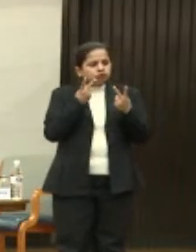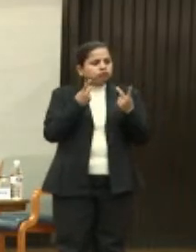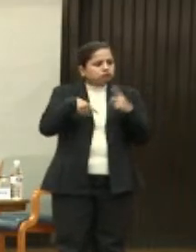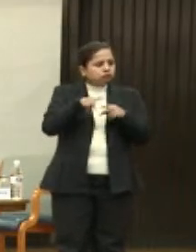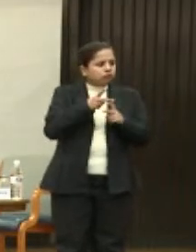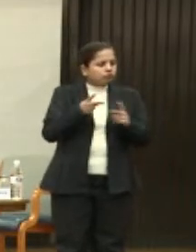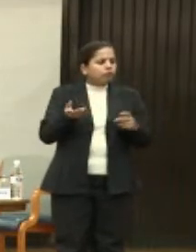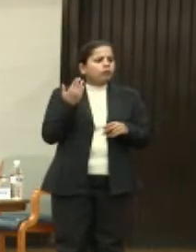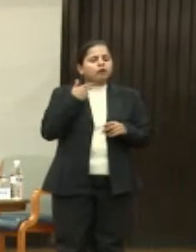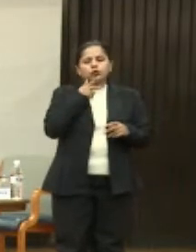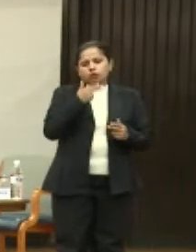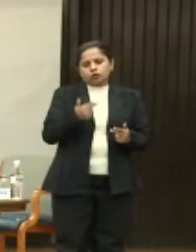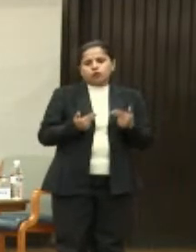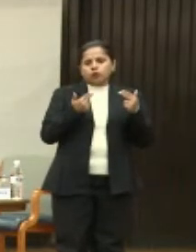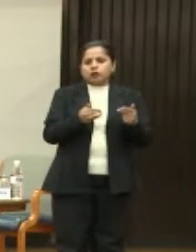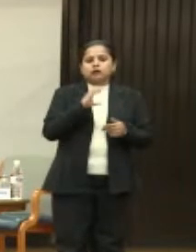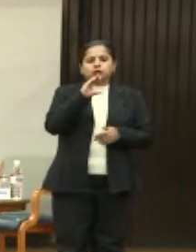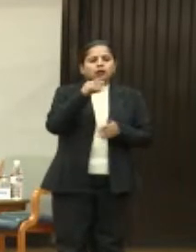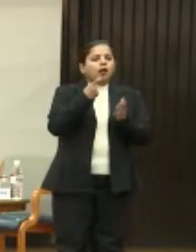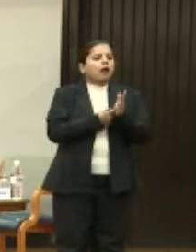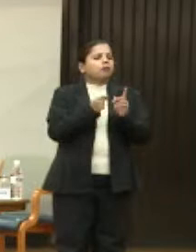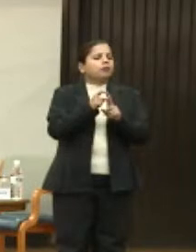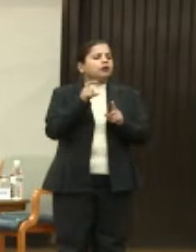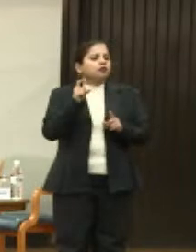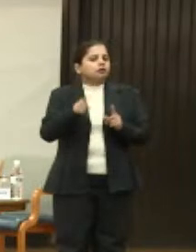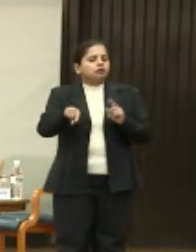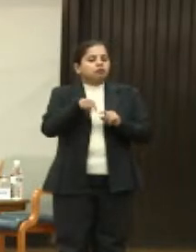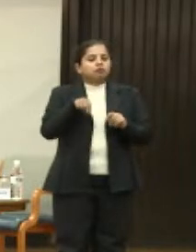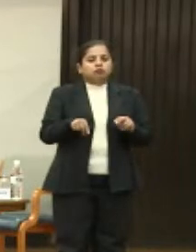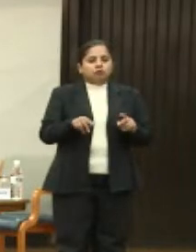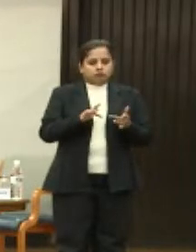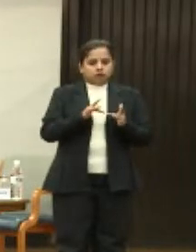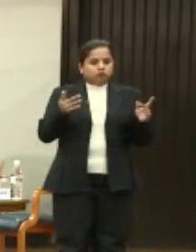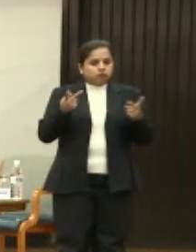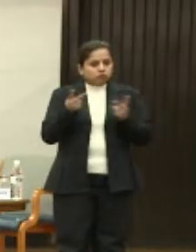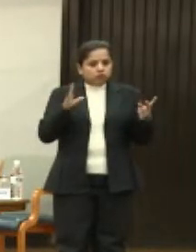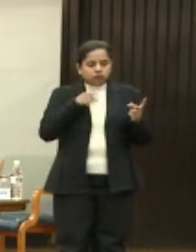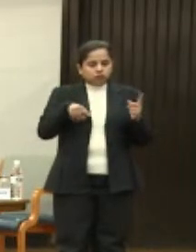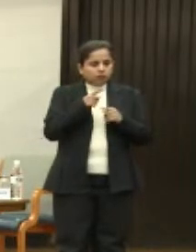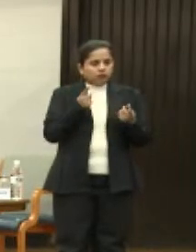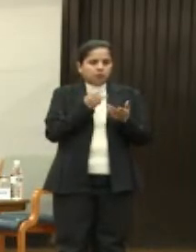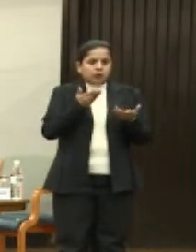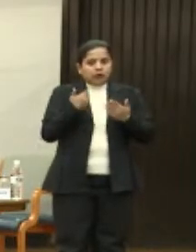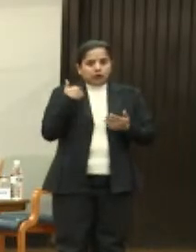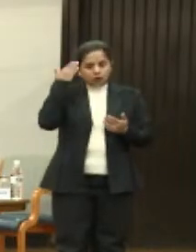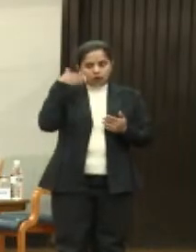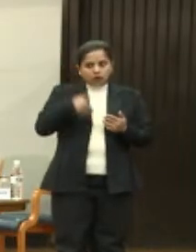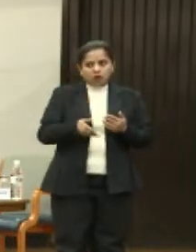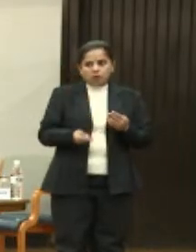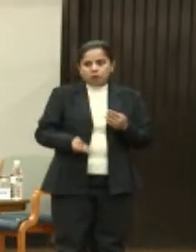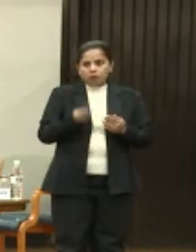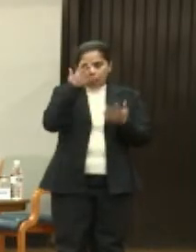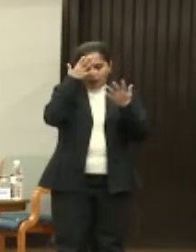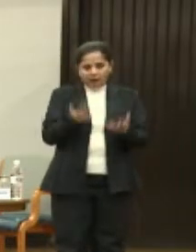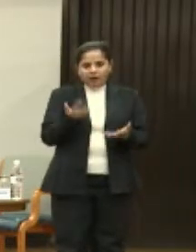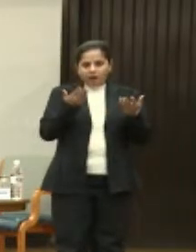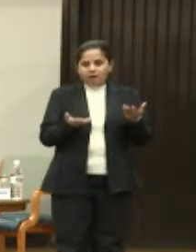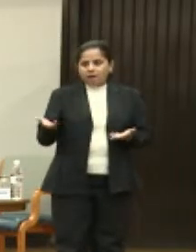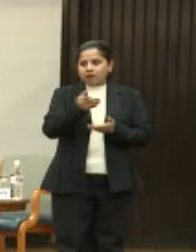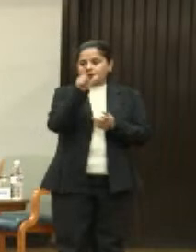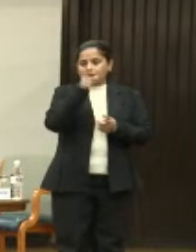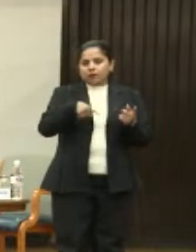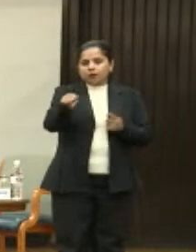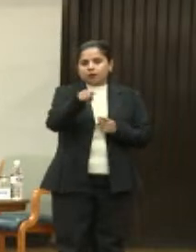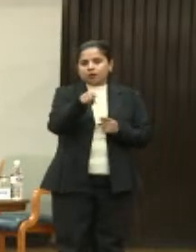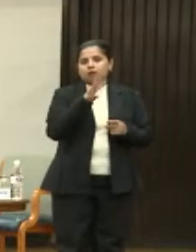Let me talk about the CRPC, because this is an interesting anecdote, because otherwise I think it's getting a little bit too heavy, although I'm not going to speak for